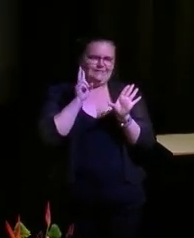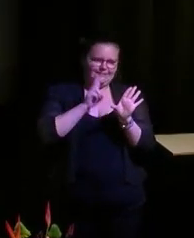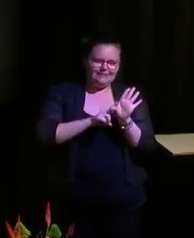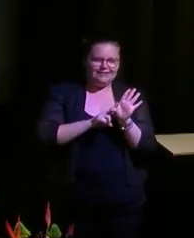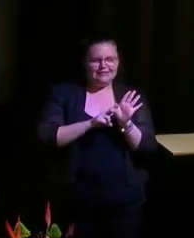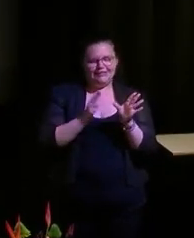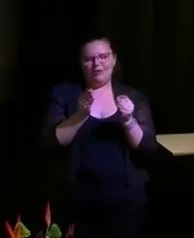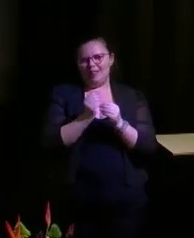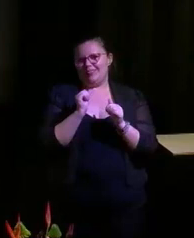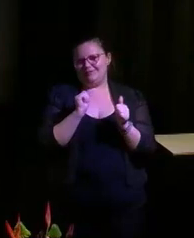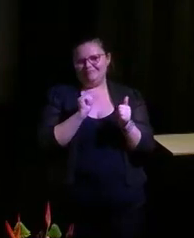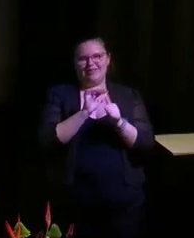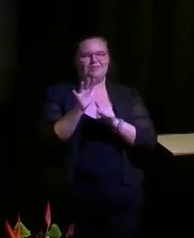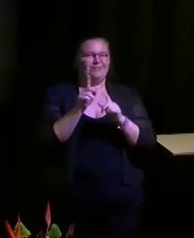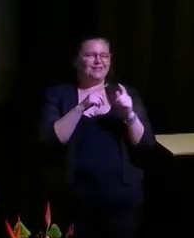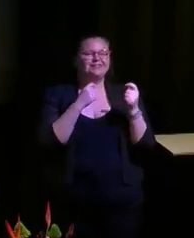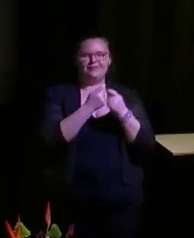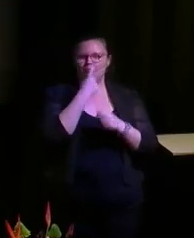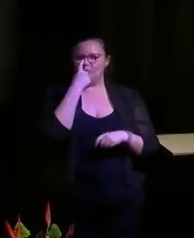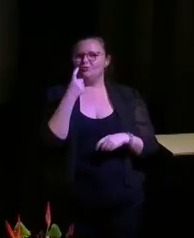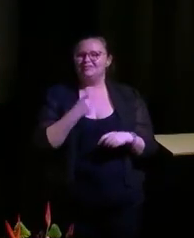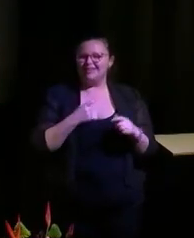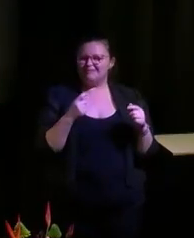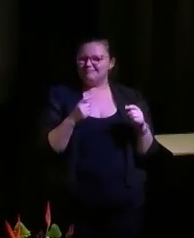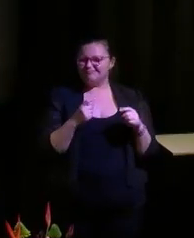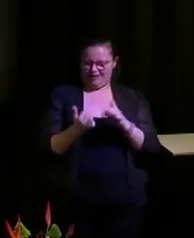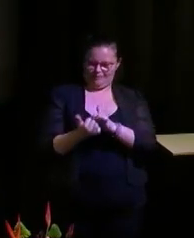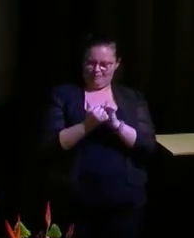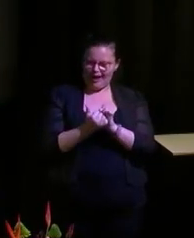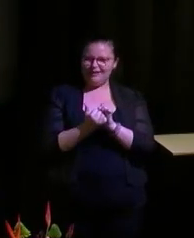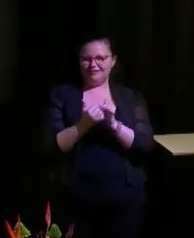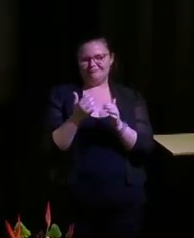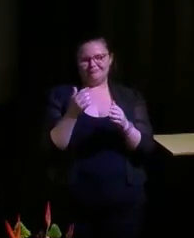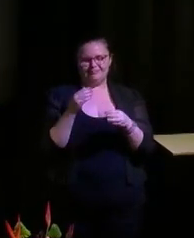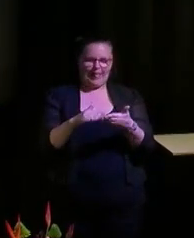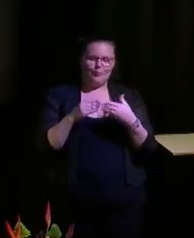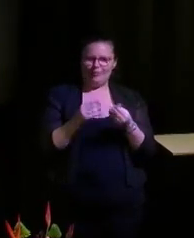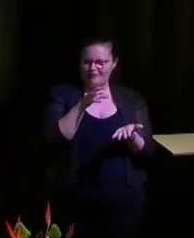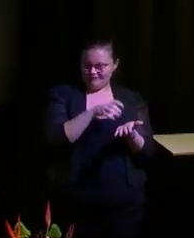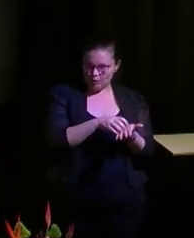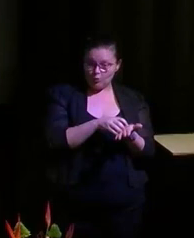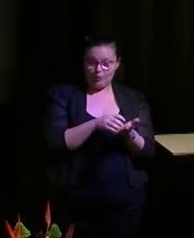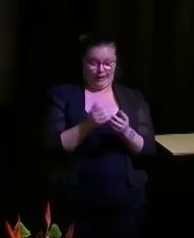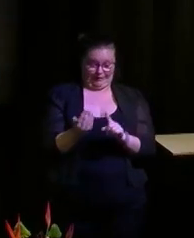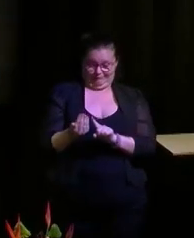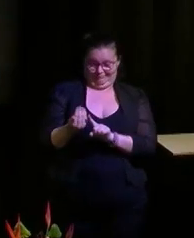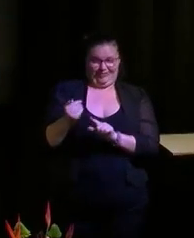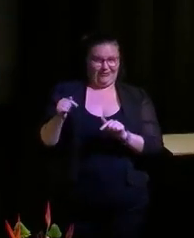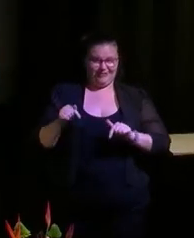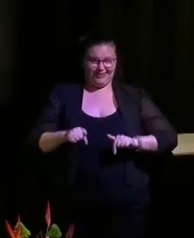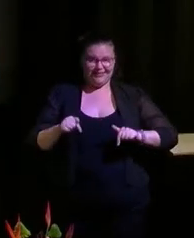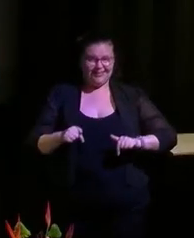incredible team at Museum and Galleries Queensland who partnered with us and our venues. And then just prior to the launch here, you